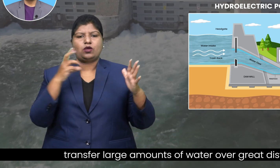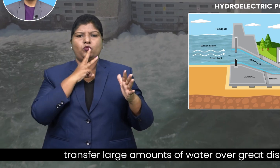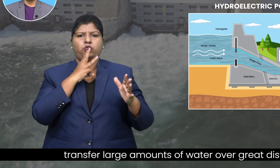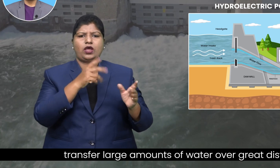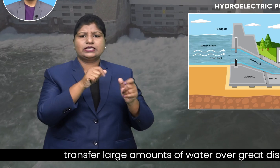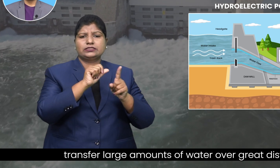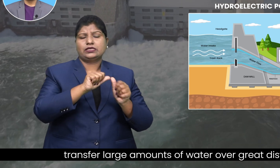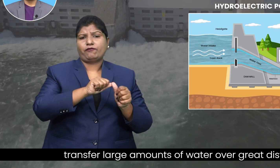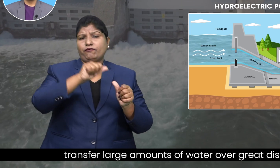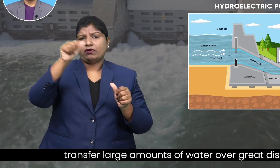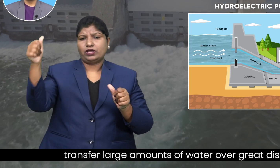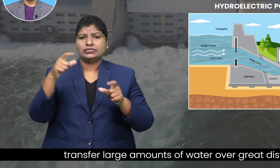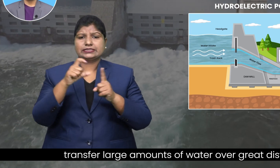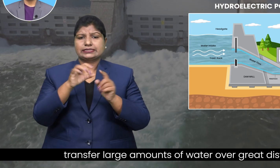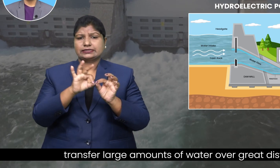distance.